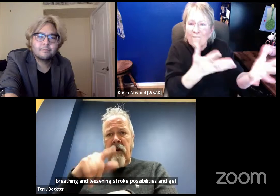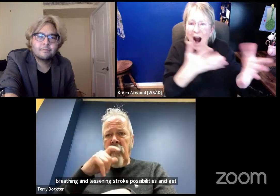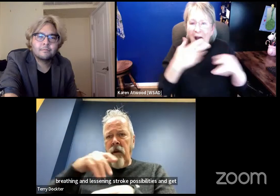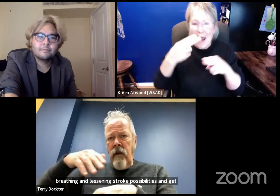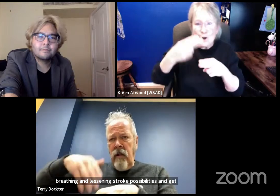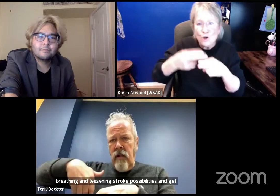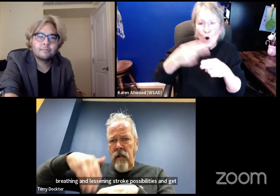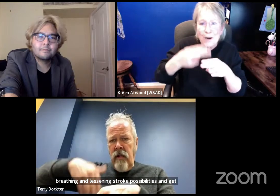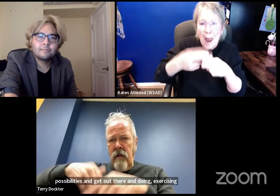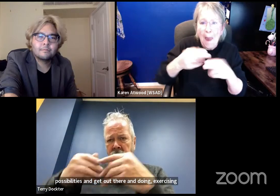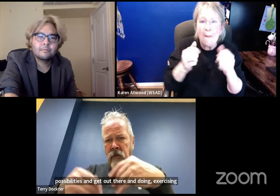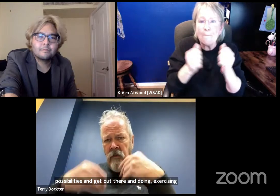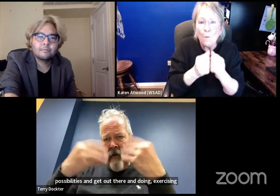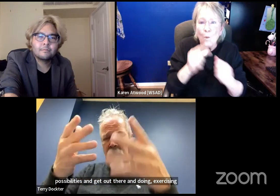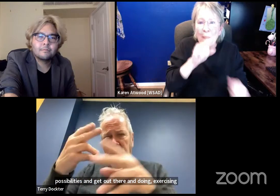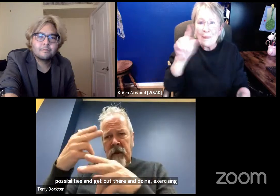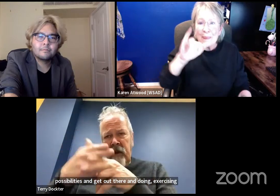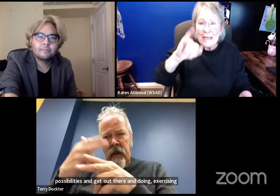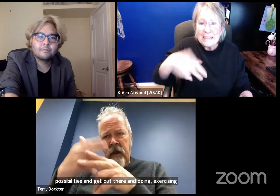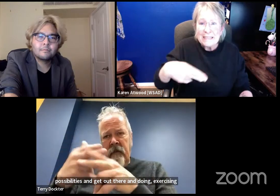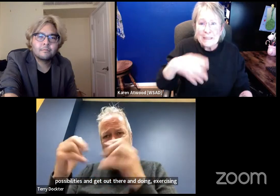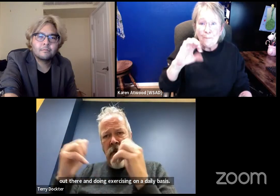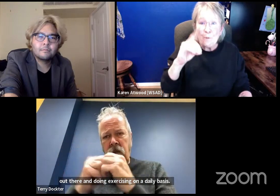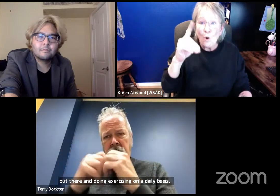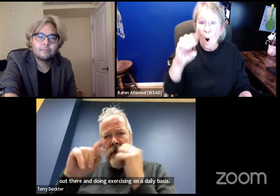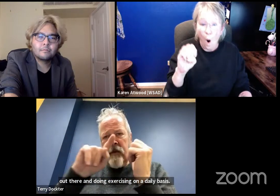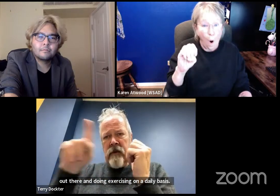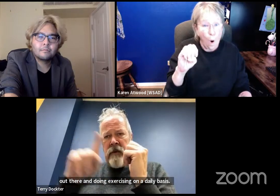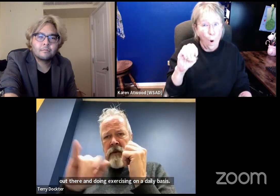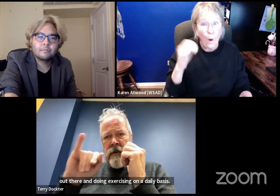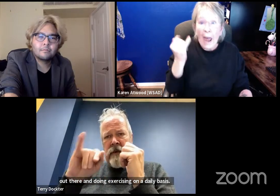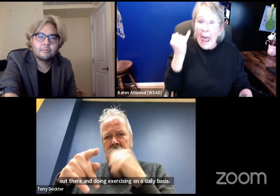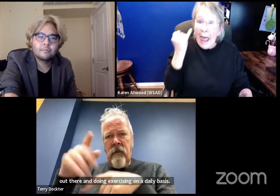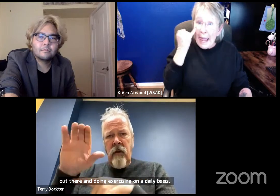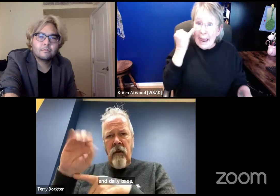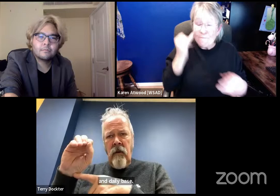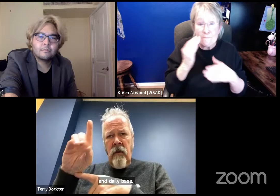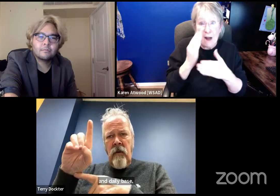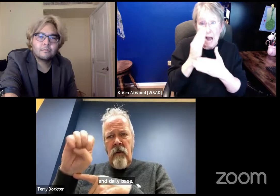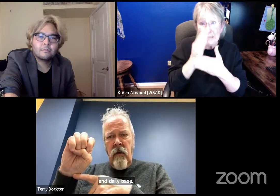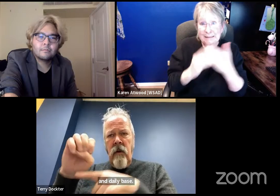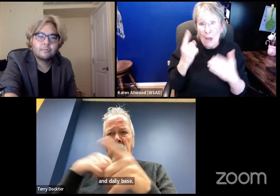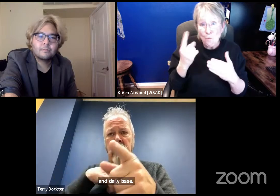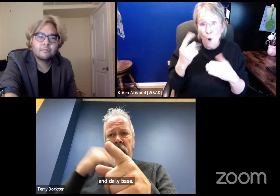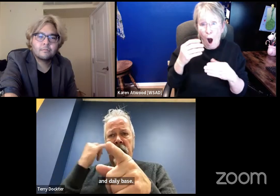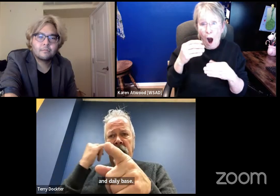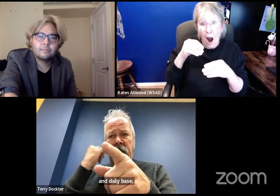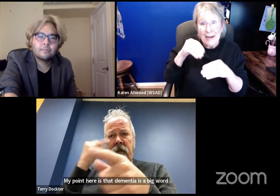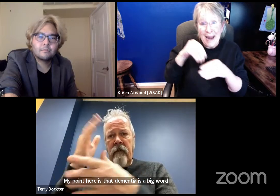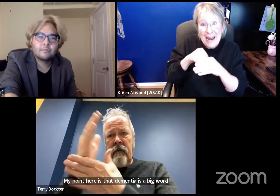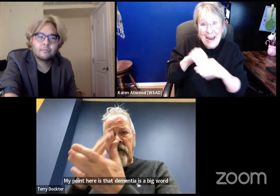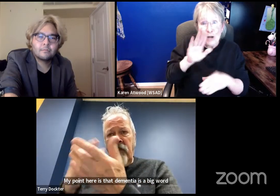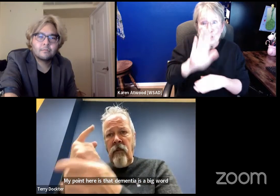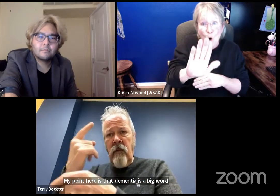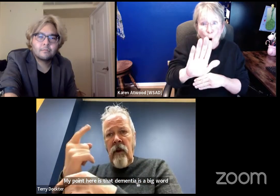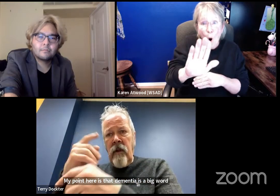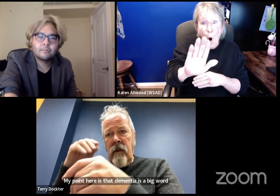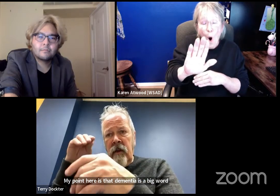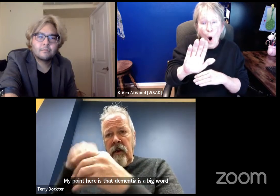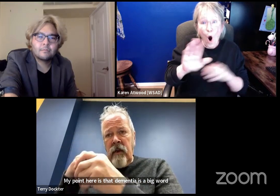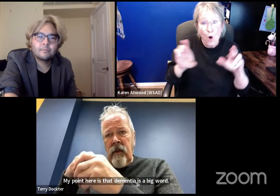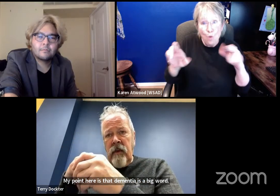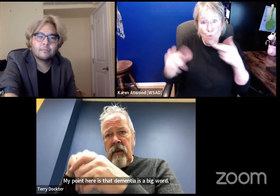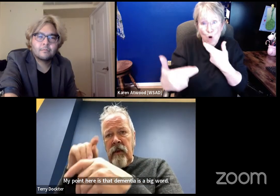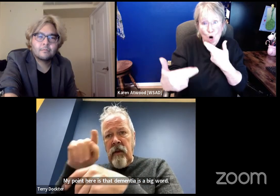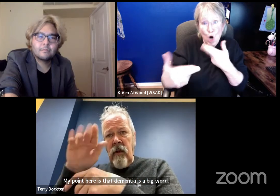you have not yet provided your name and your zip code to the Alzheimer's Association. And if